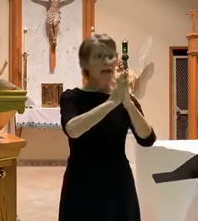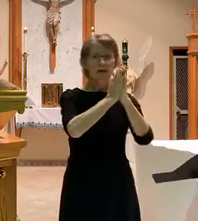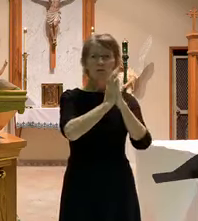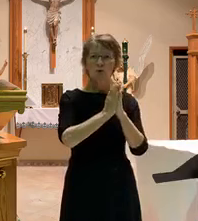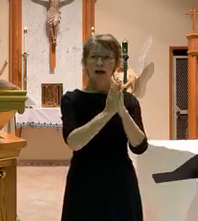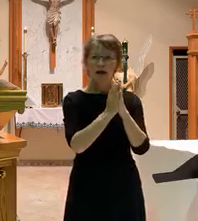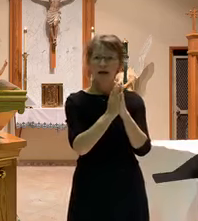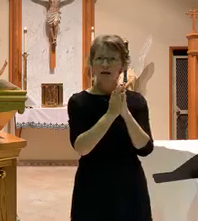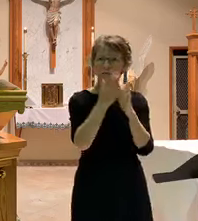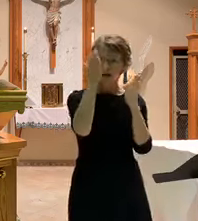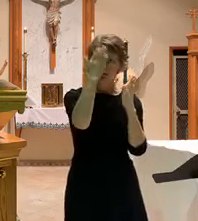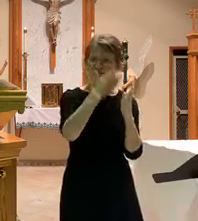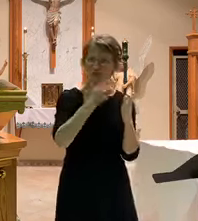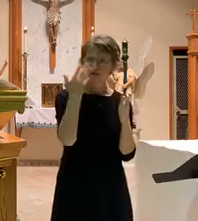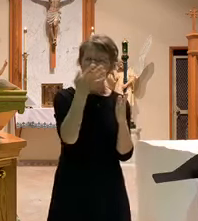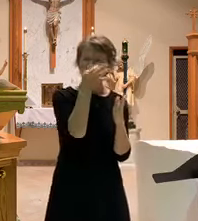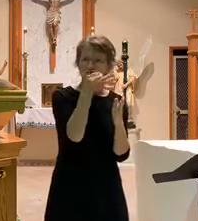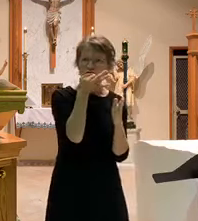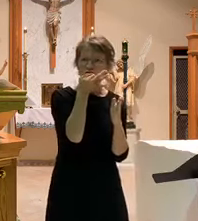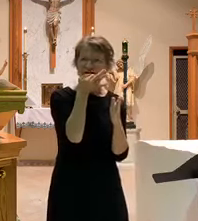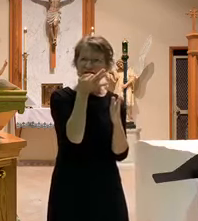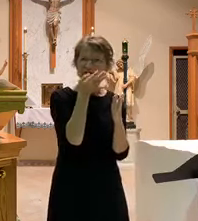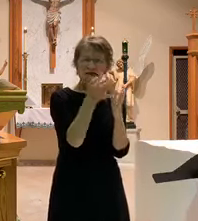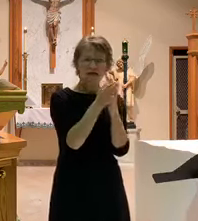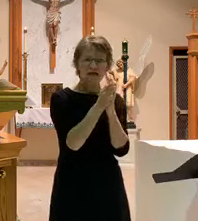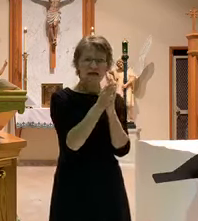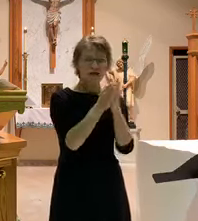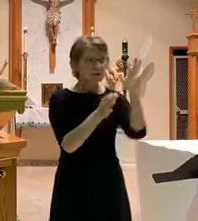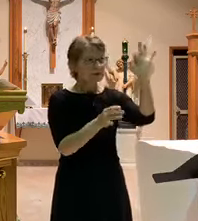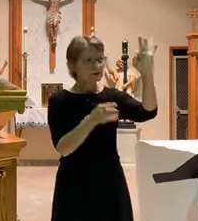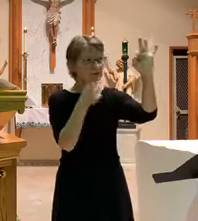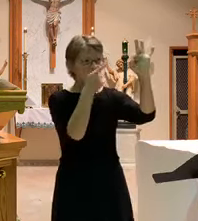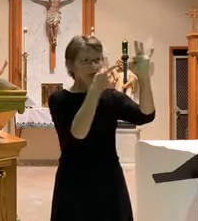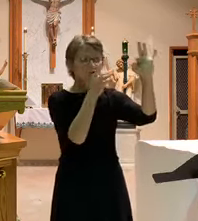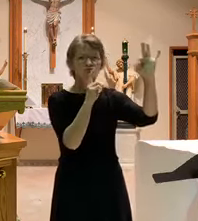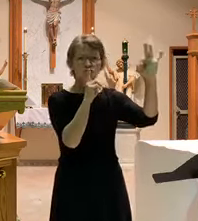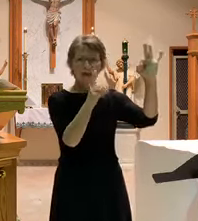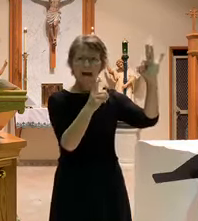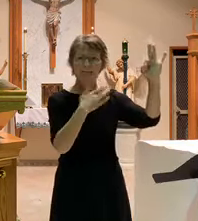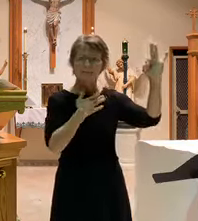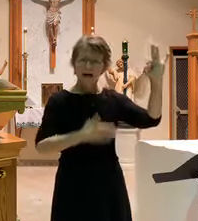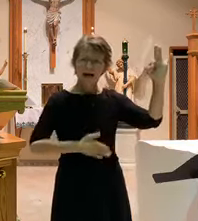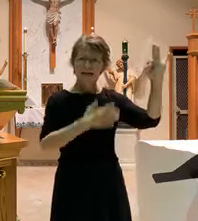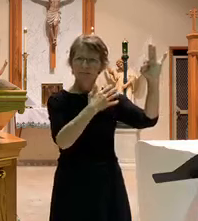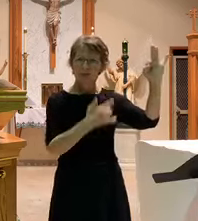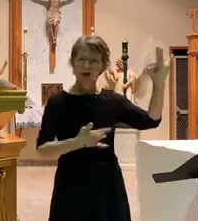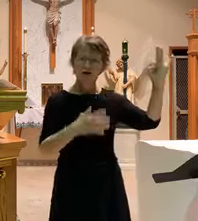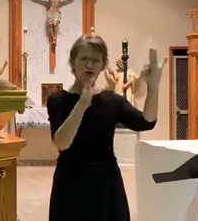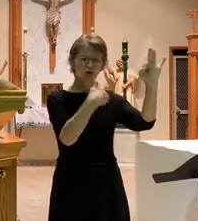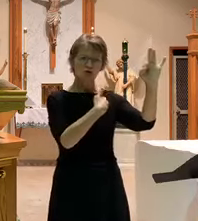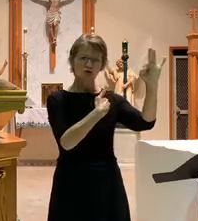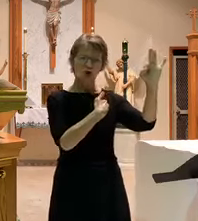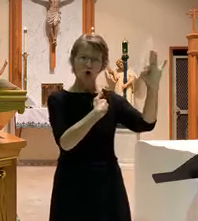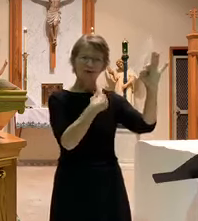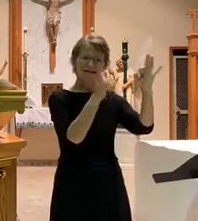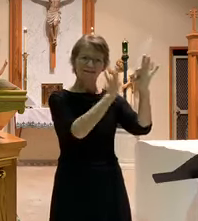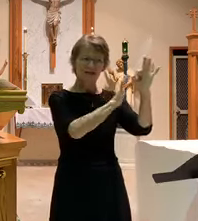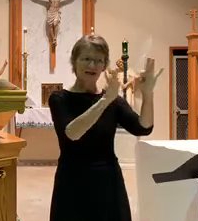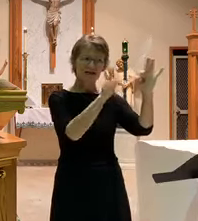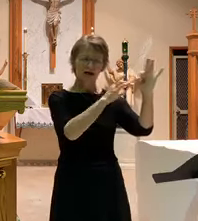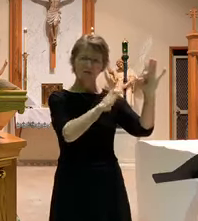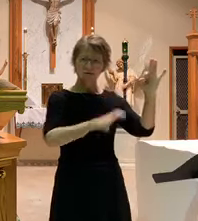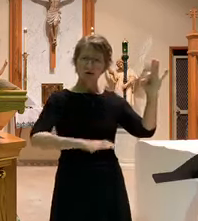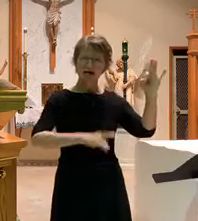Eucharist. The Eucharist is the real presence of Christ, body, blood, soul, and divinity under the appearance